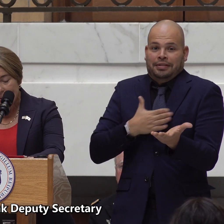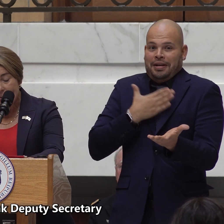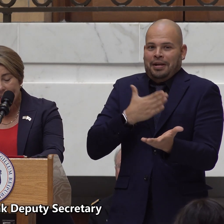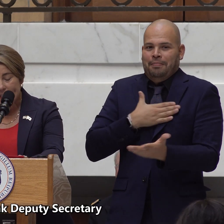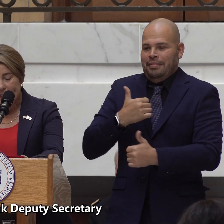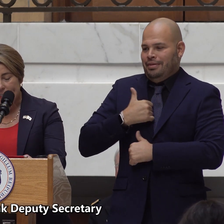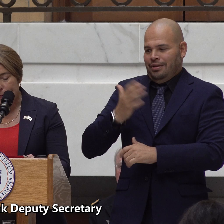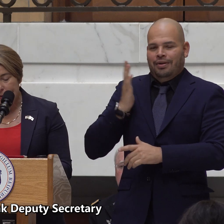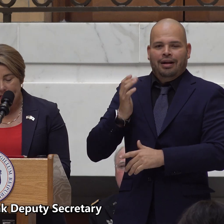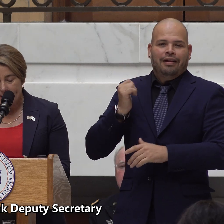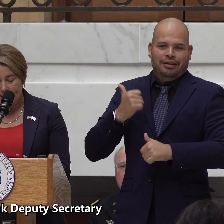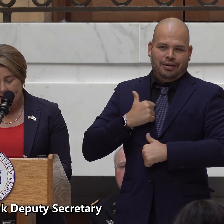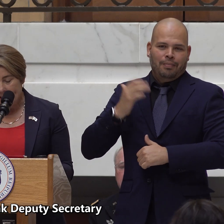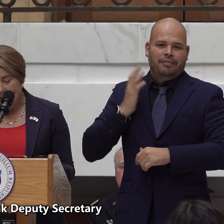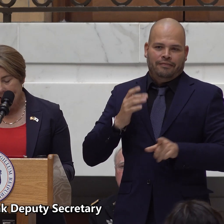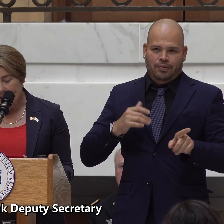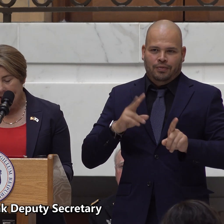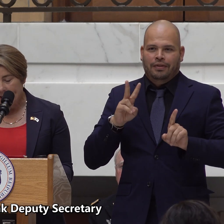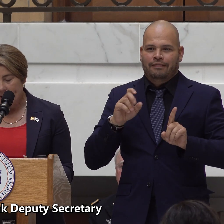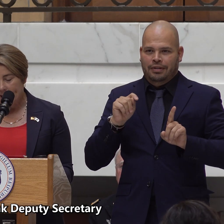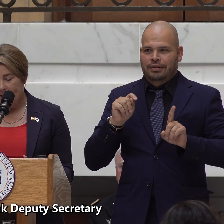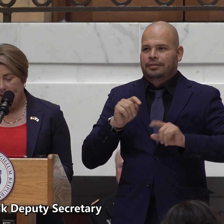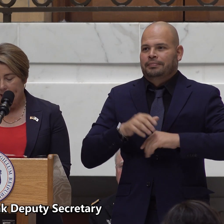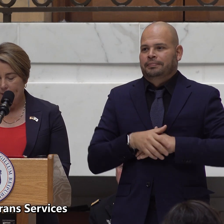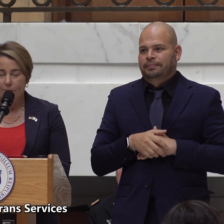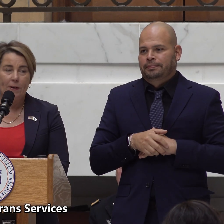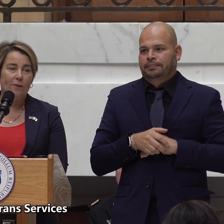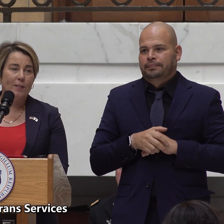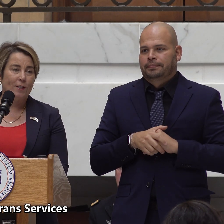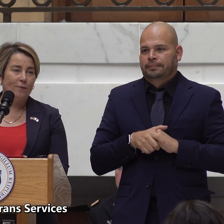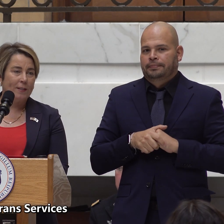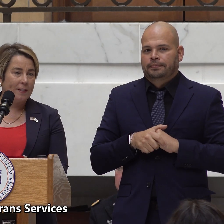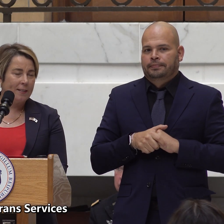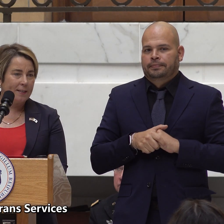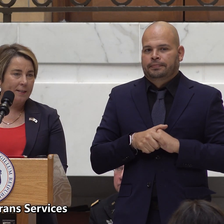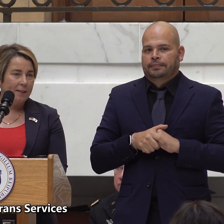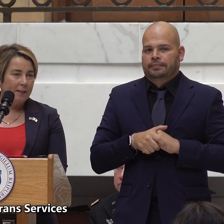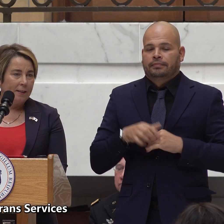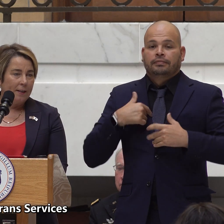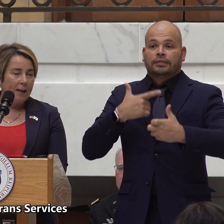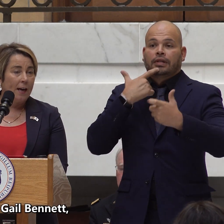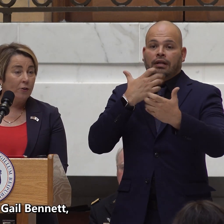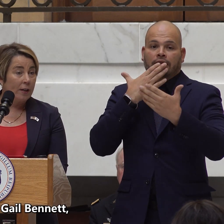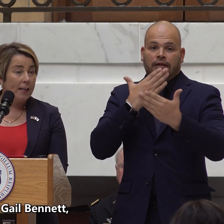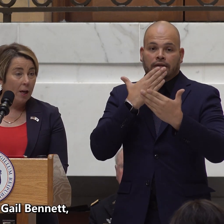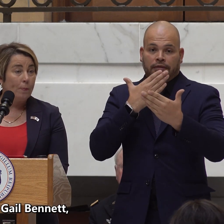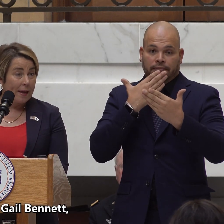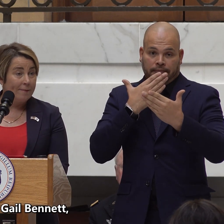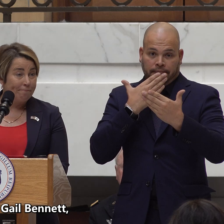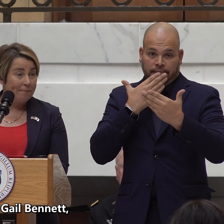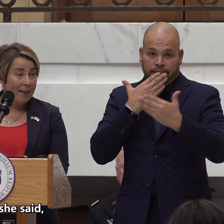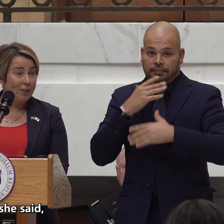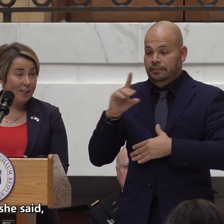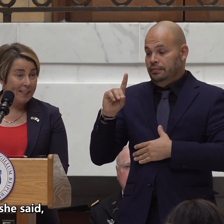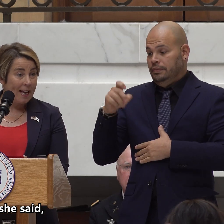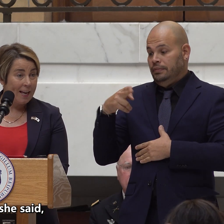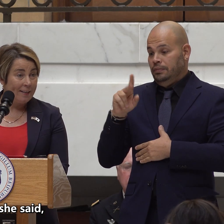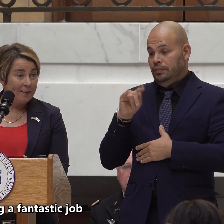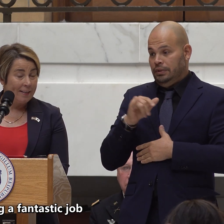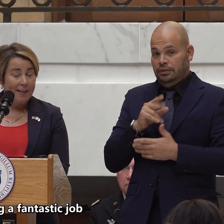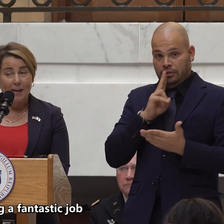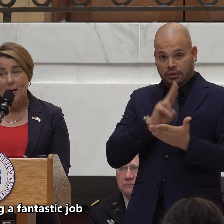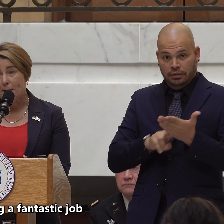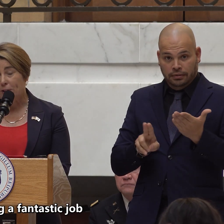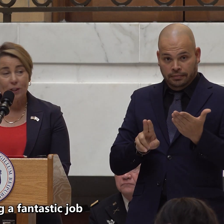I want to thank Deputy Secretary of Veteran Services, Andrea Gale Bennett. As she